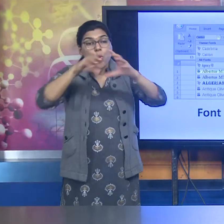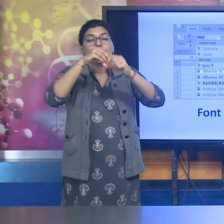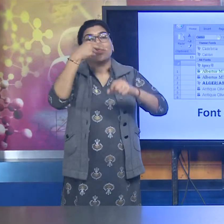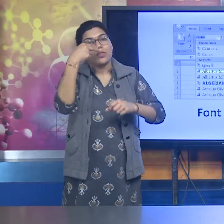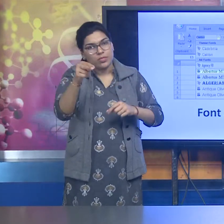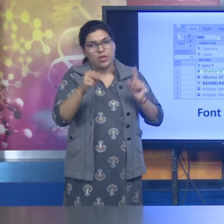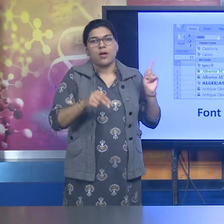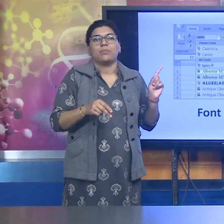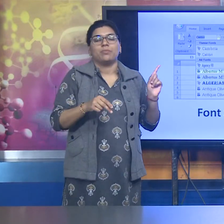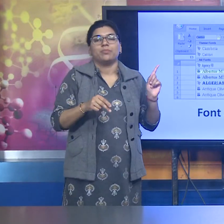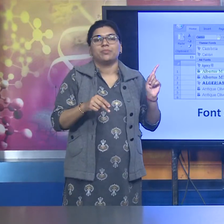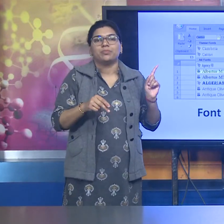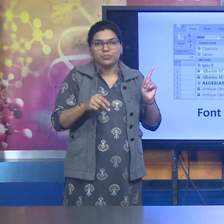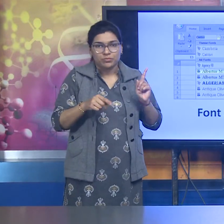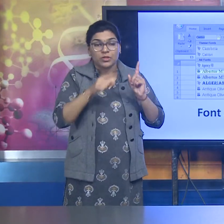your need.